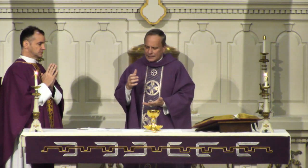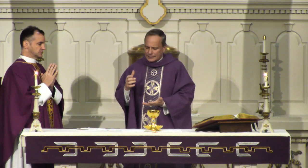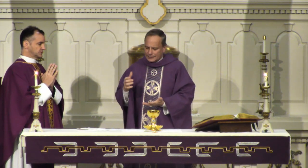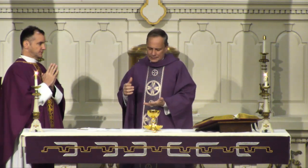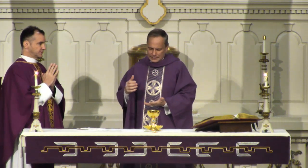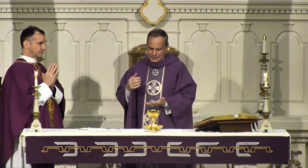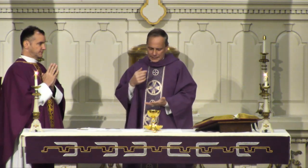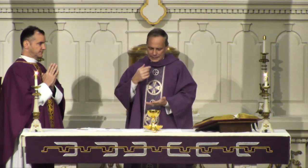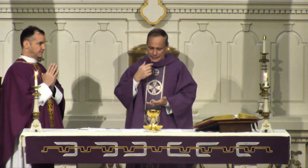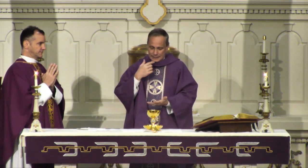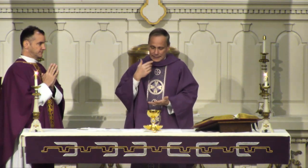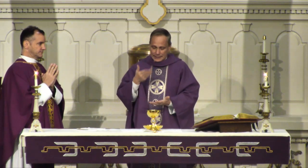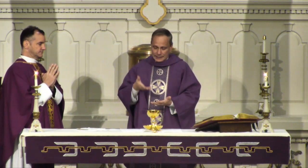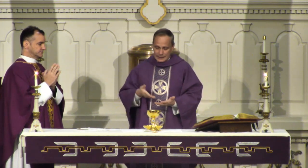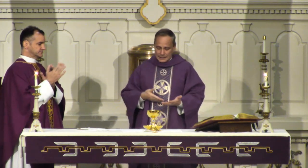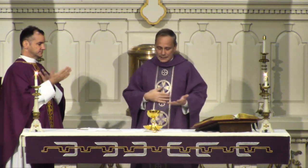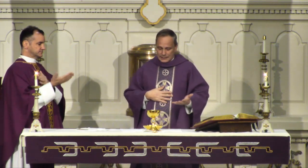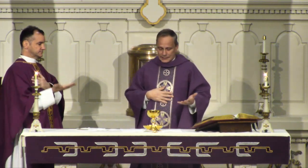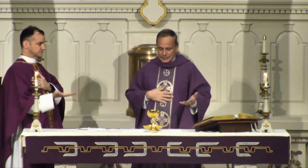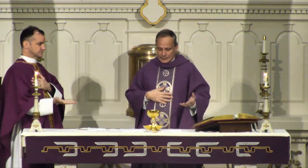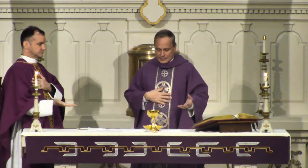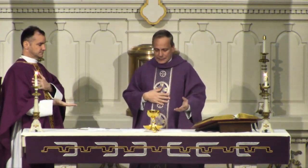disciples, saying,